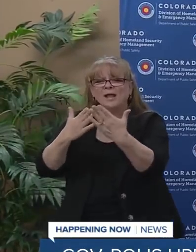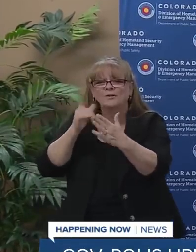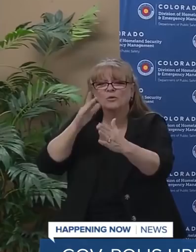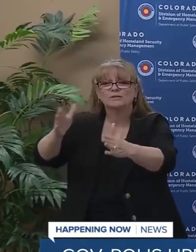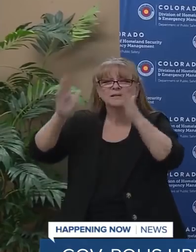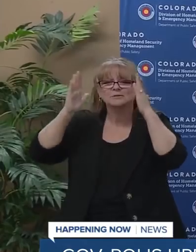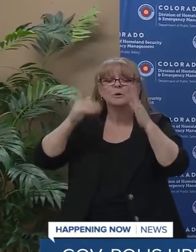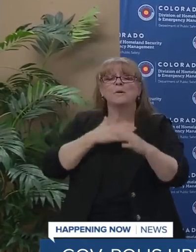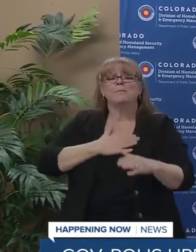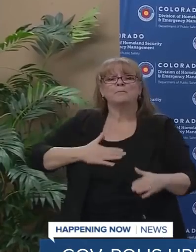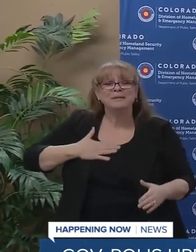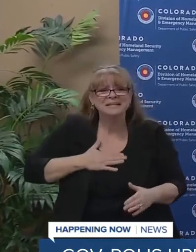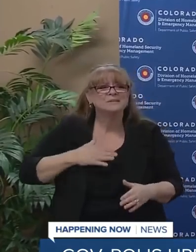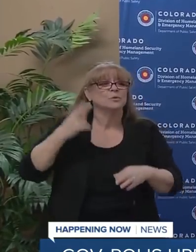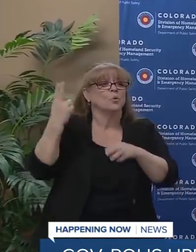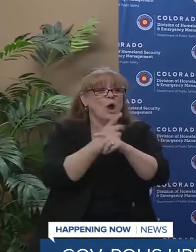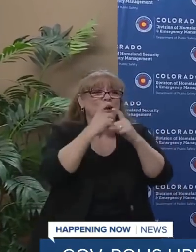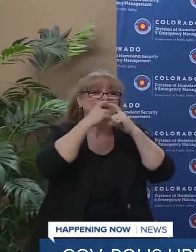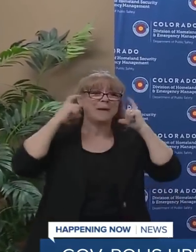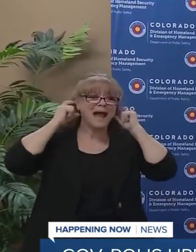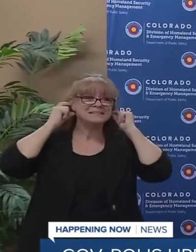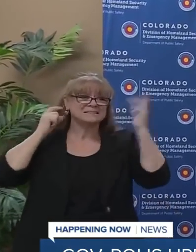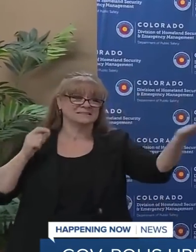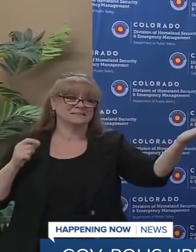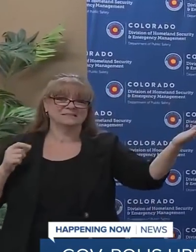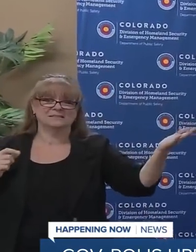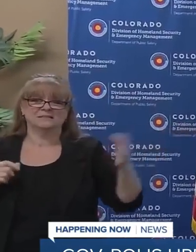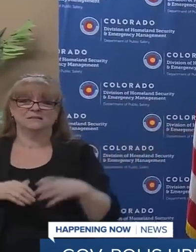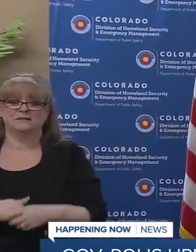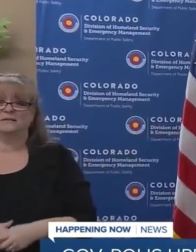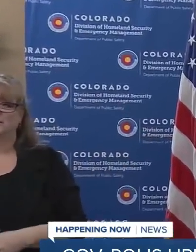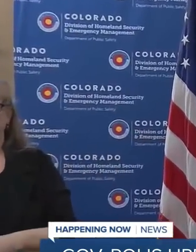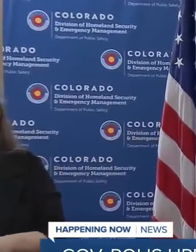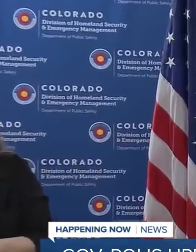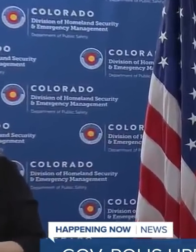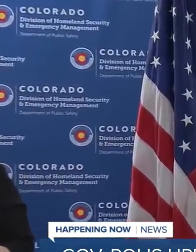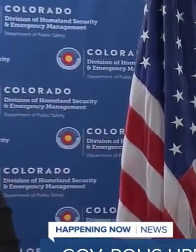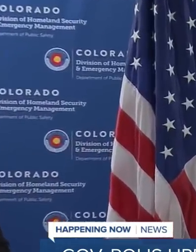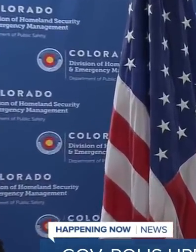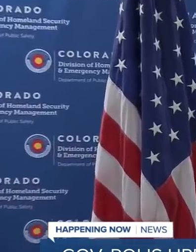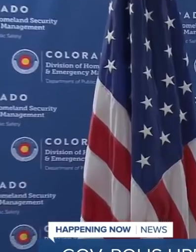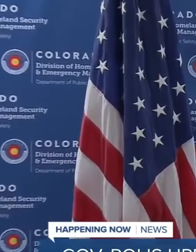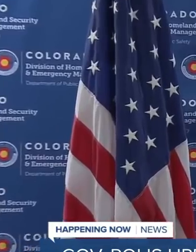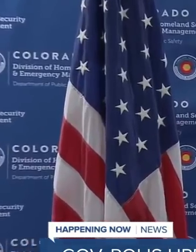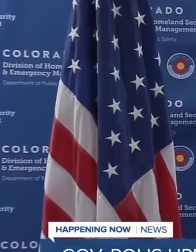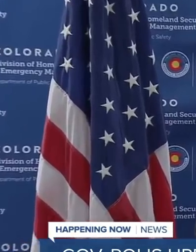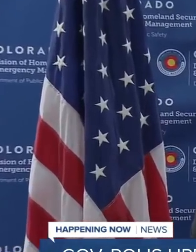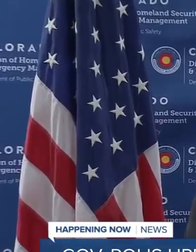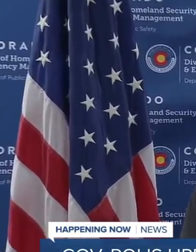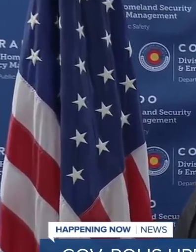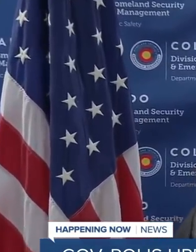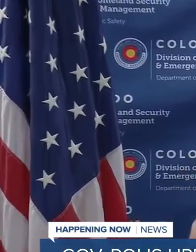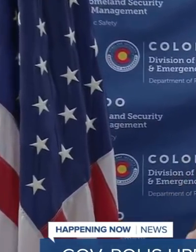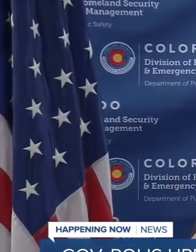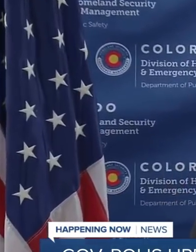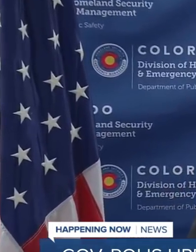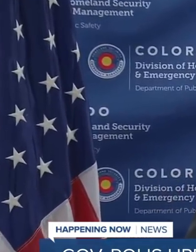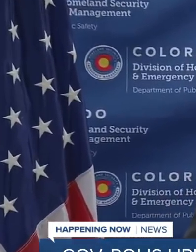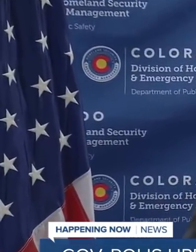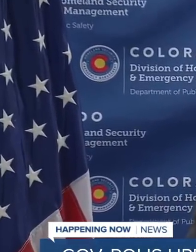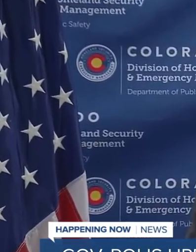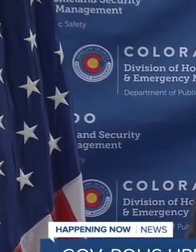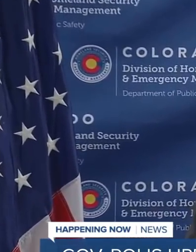ColoradoMaskProject.com gives you some ideas. Share what you're doing. I'll be out and about when I go on my daily walk with our